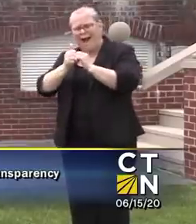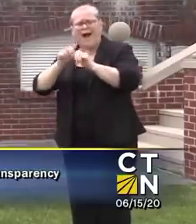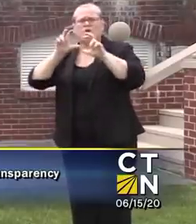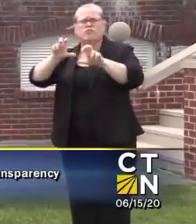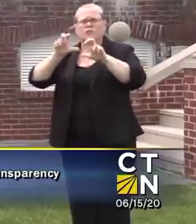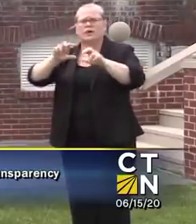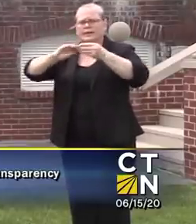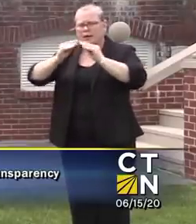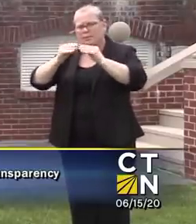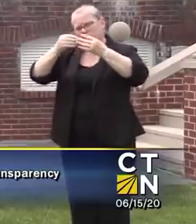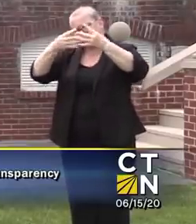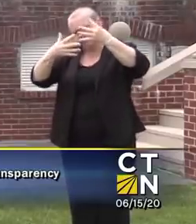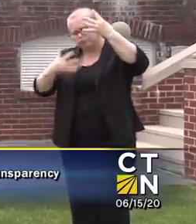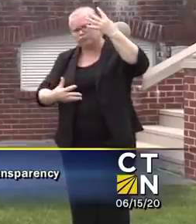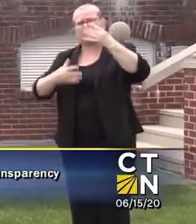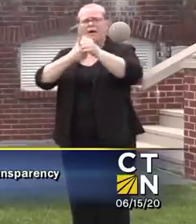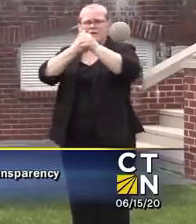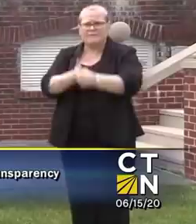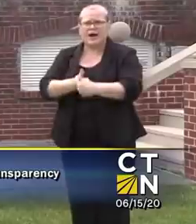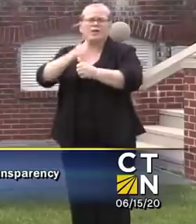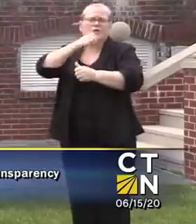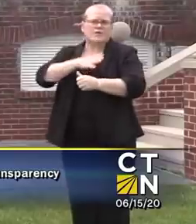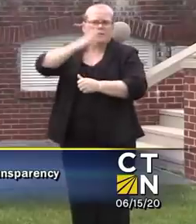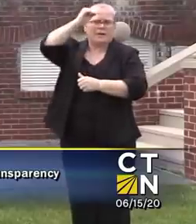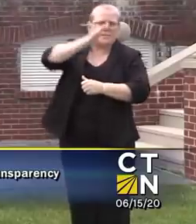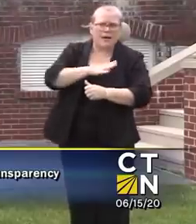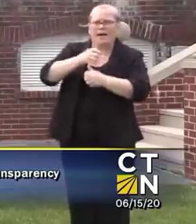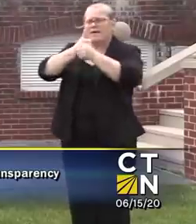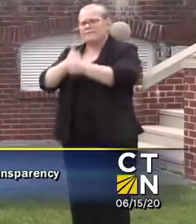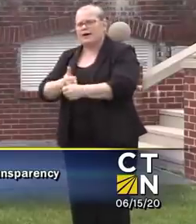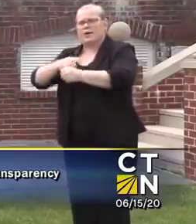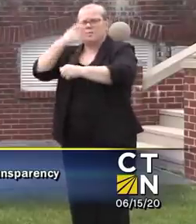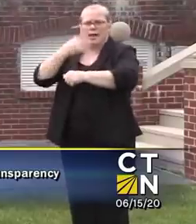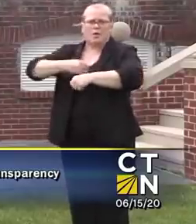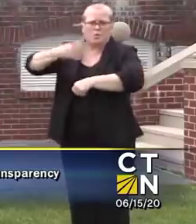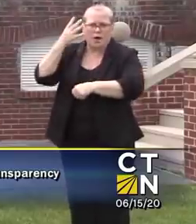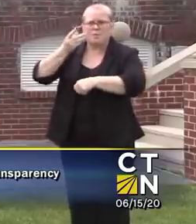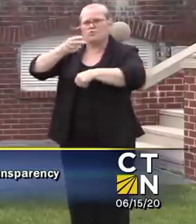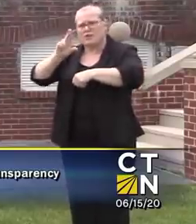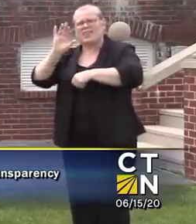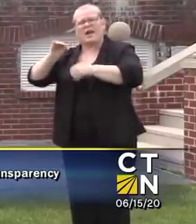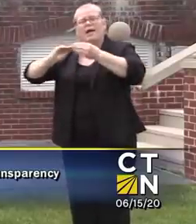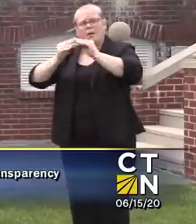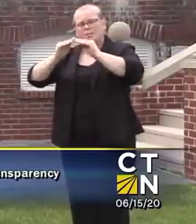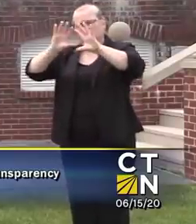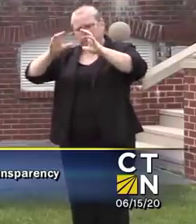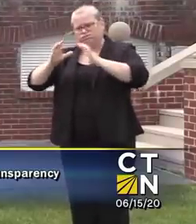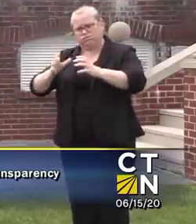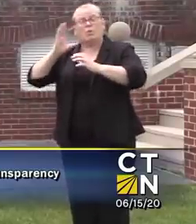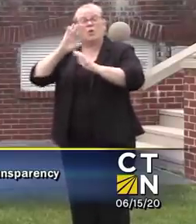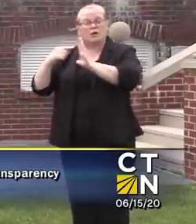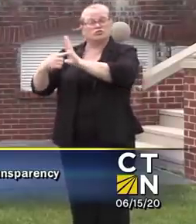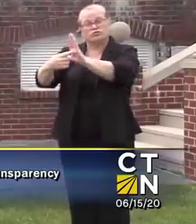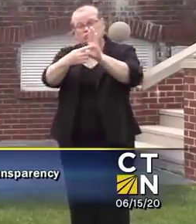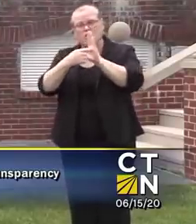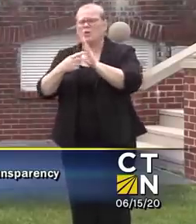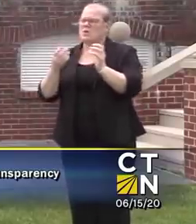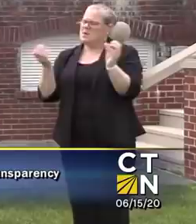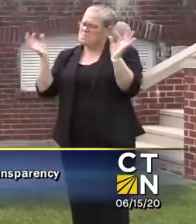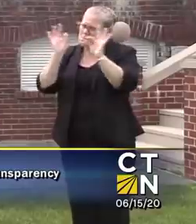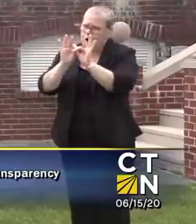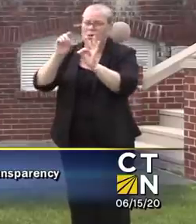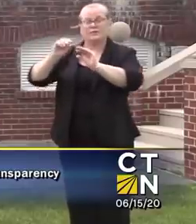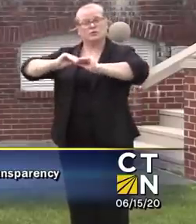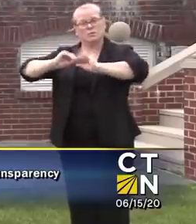see what we're doing, why we're doing it, and what those trend lines are. I think you will see that Connecticut is much less likely to